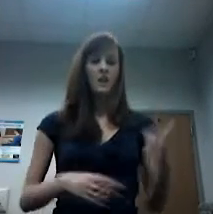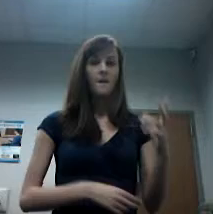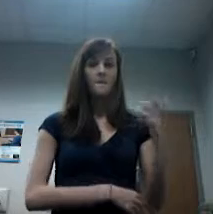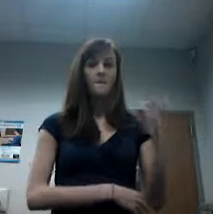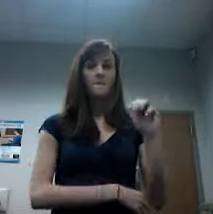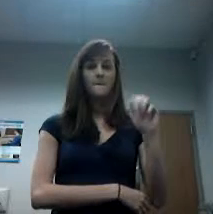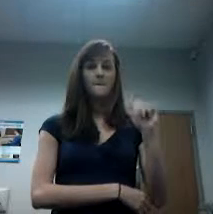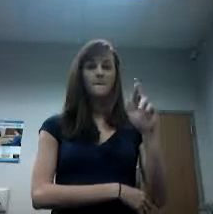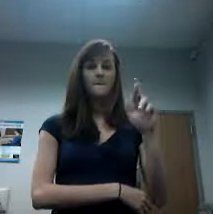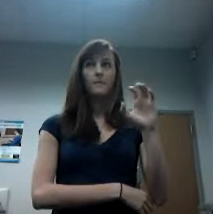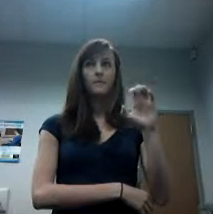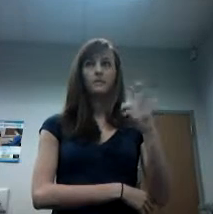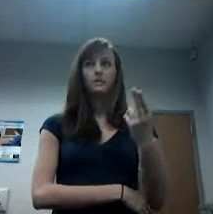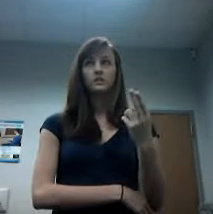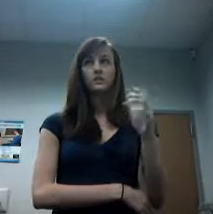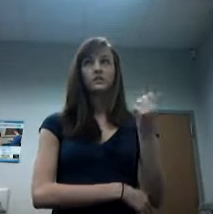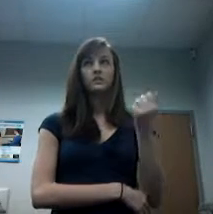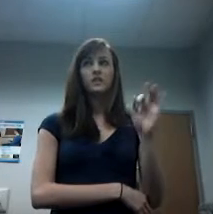No, 75. 76.